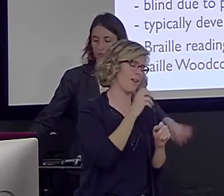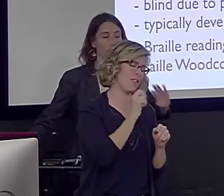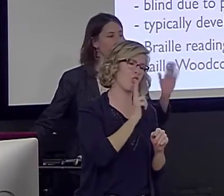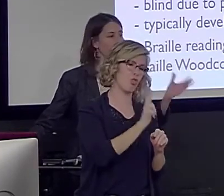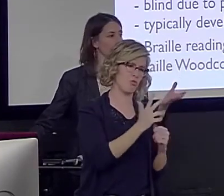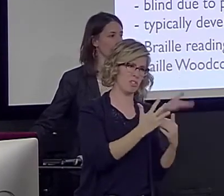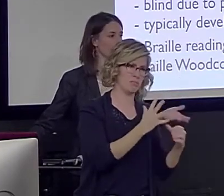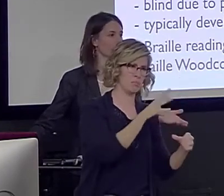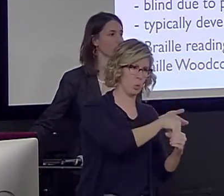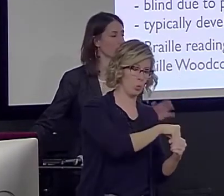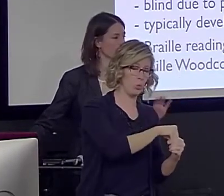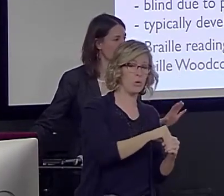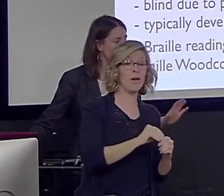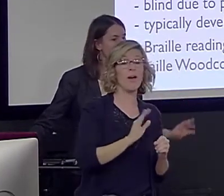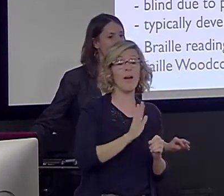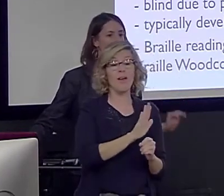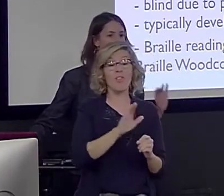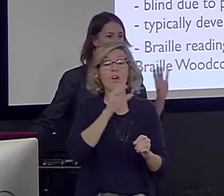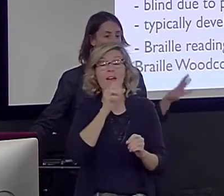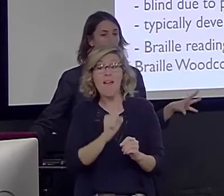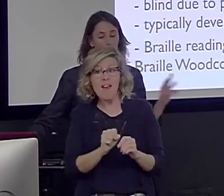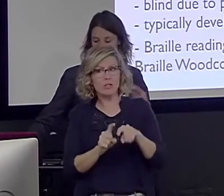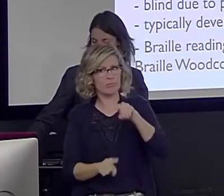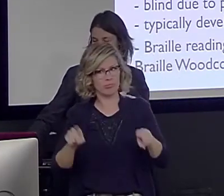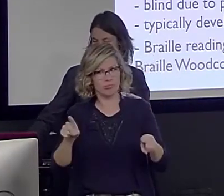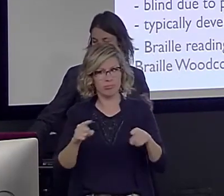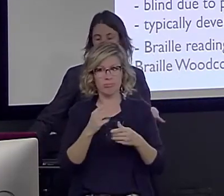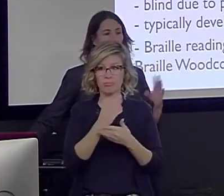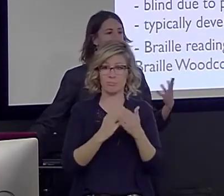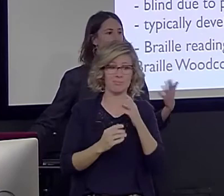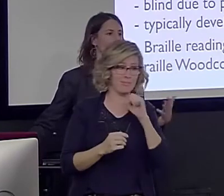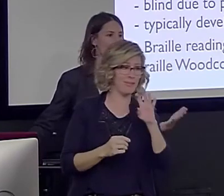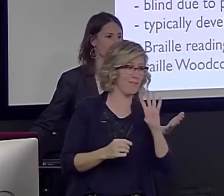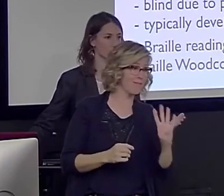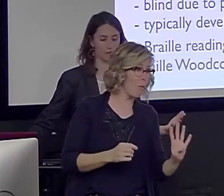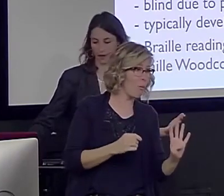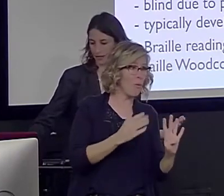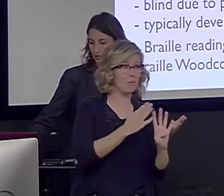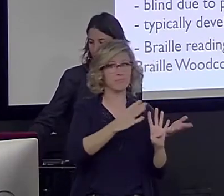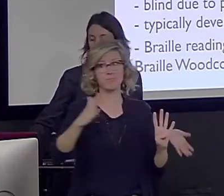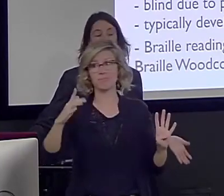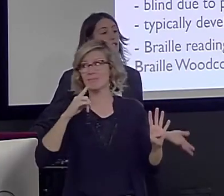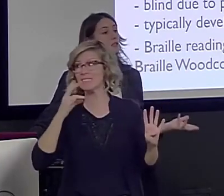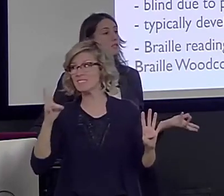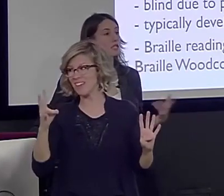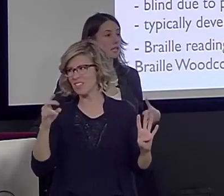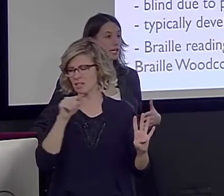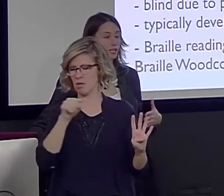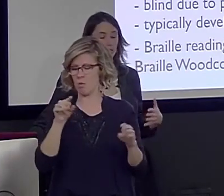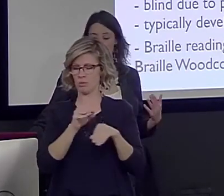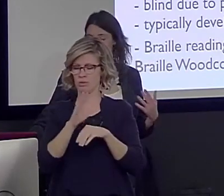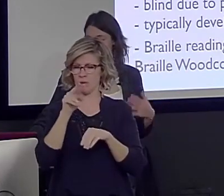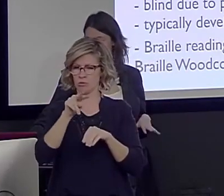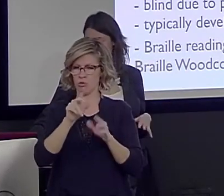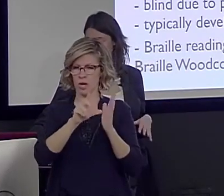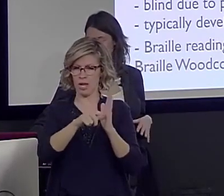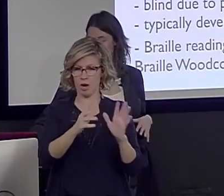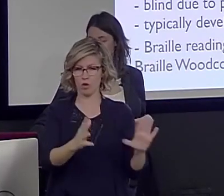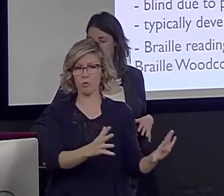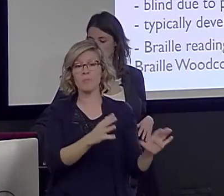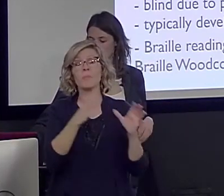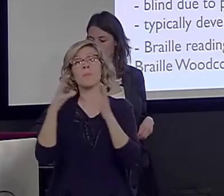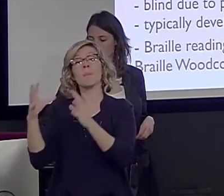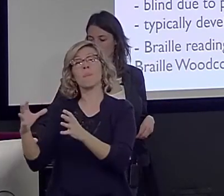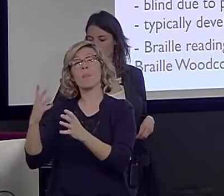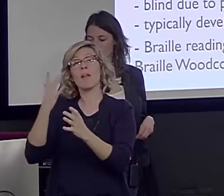And their ages varied a lot, so they were between 4 and 17, and we're going to look at those effects later. And then there was a sighted group of